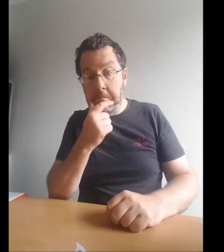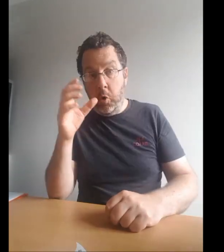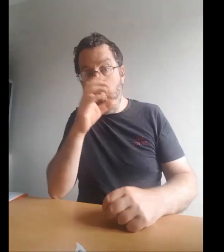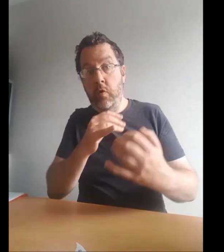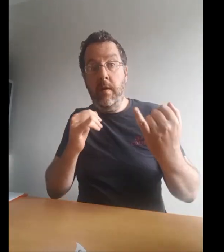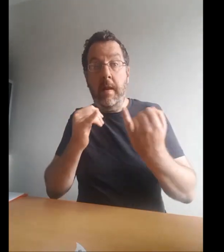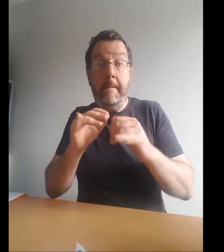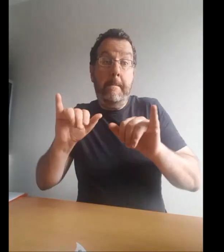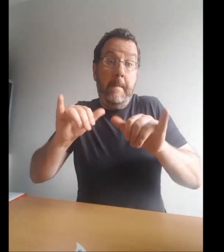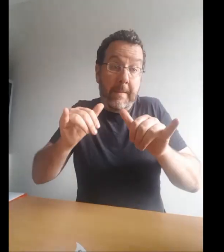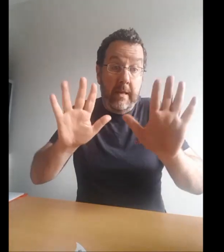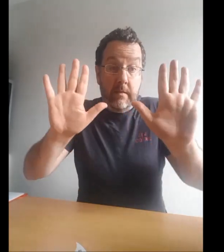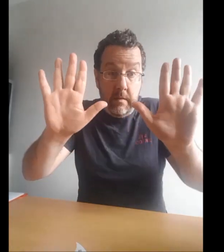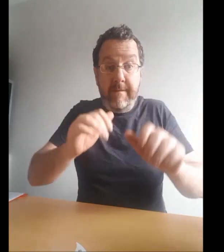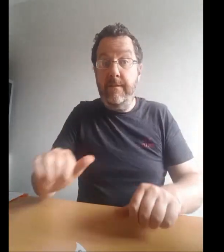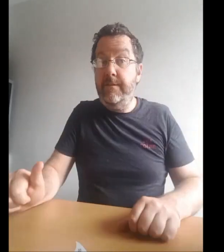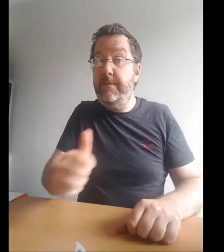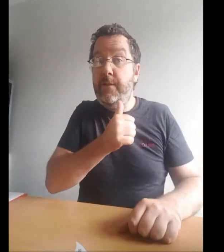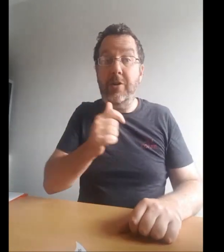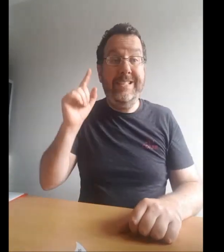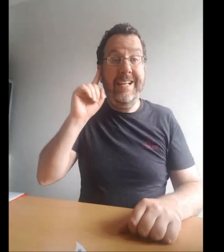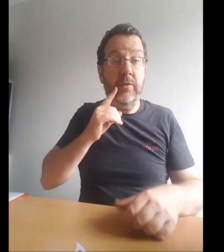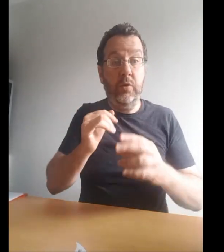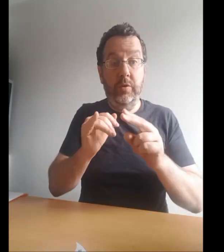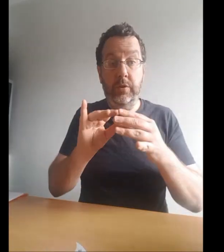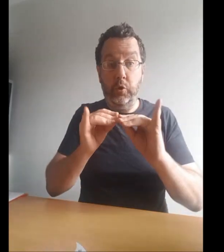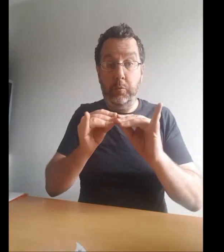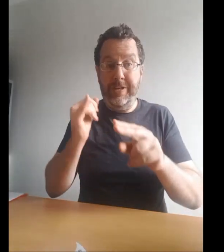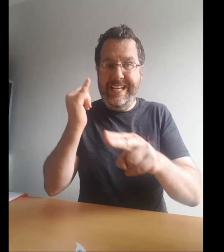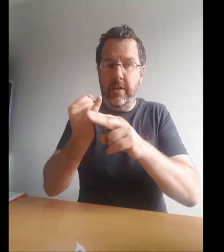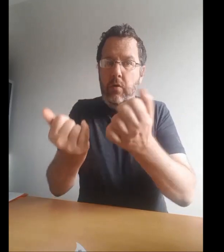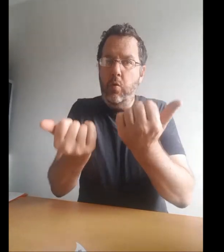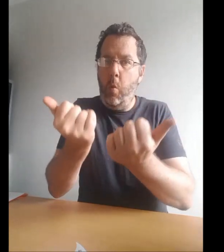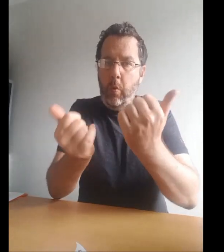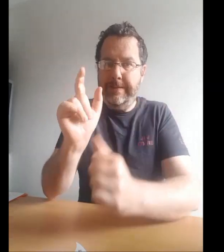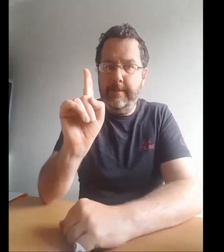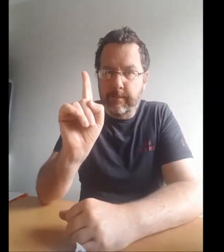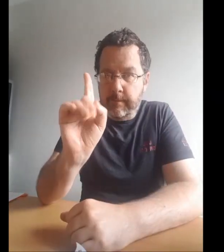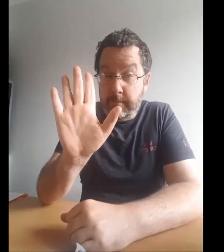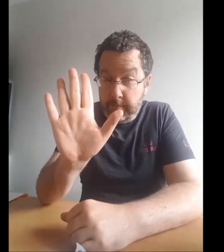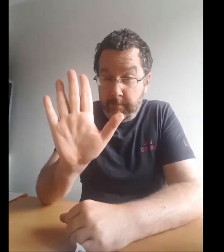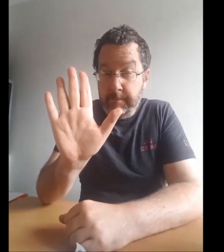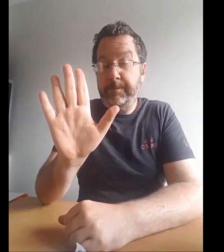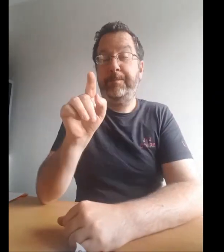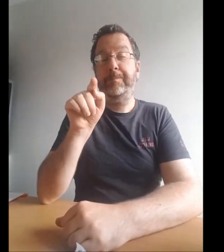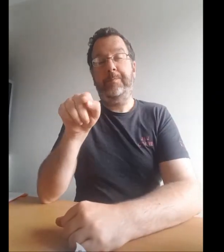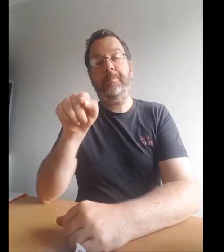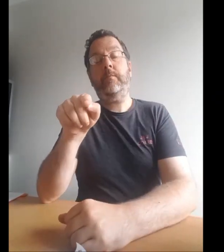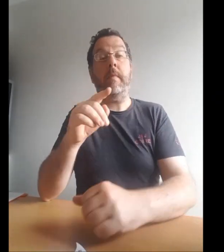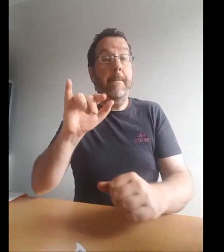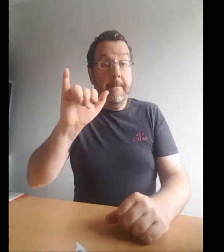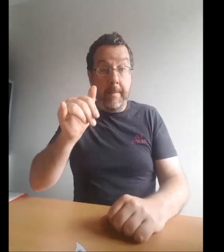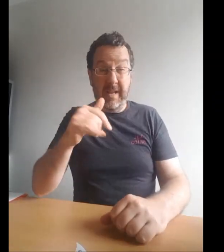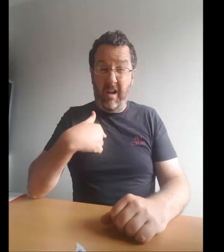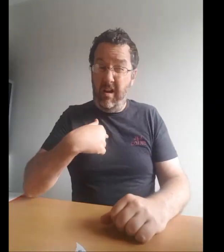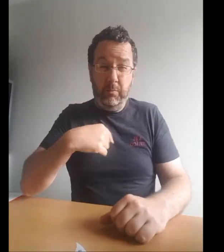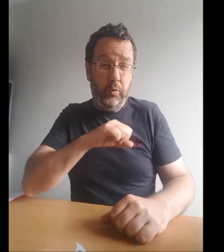what perhaps could be the first deaf interpreter in a courtroom setting. Okay? Now, I'm sure that's